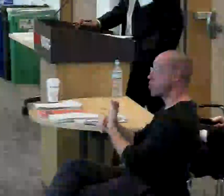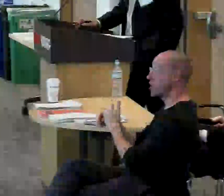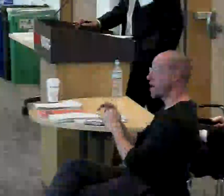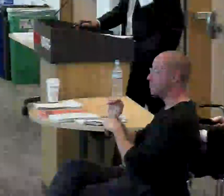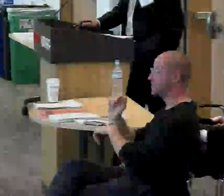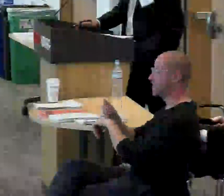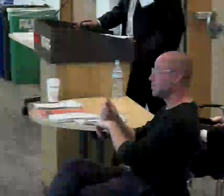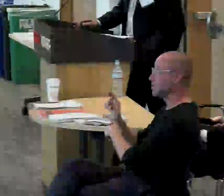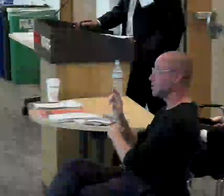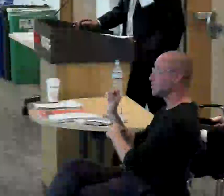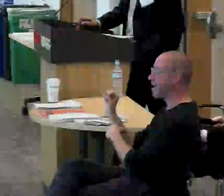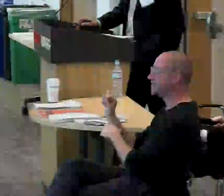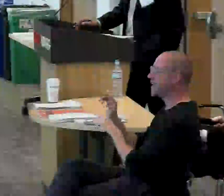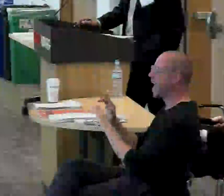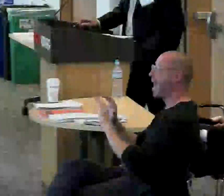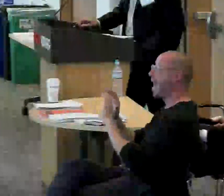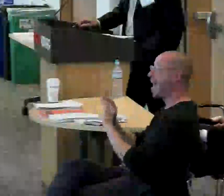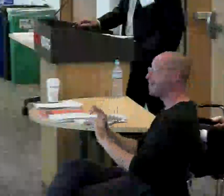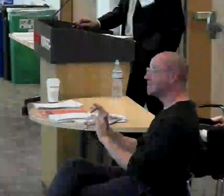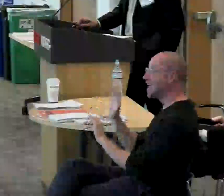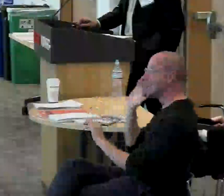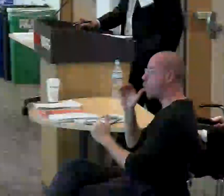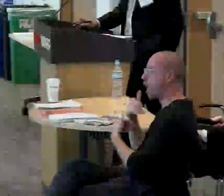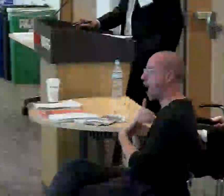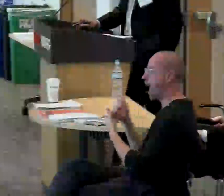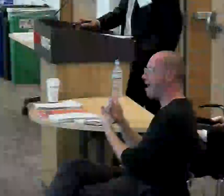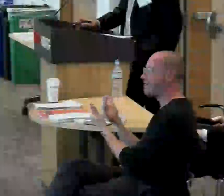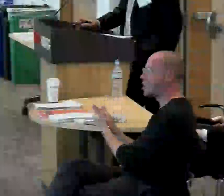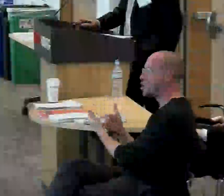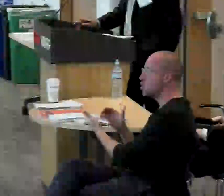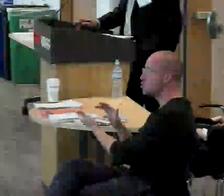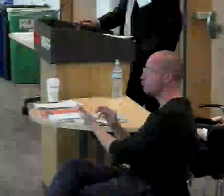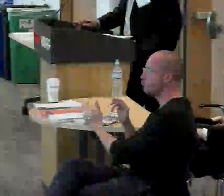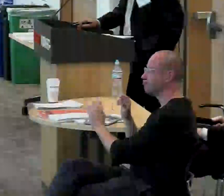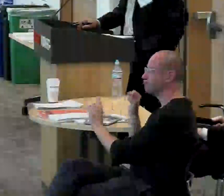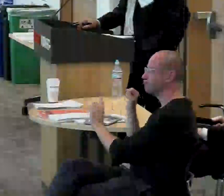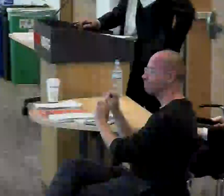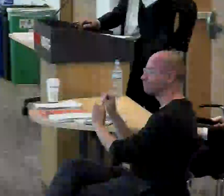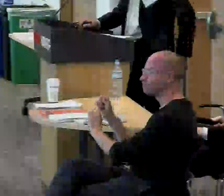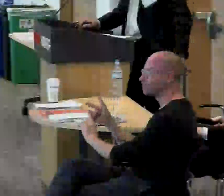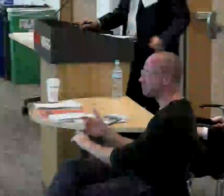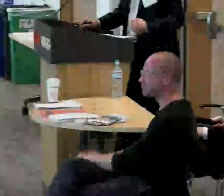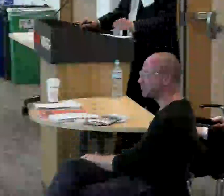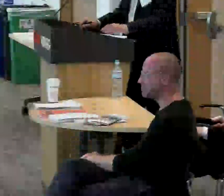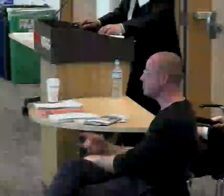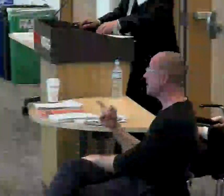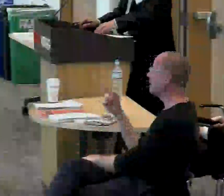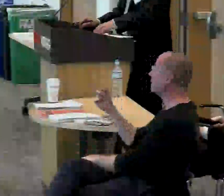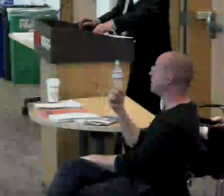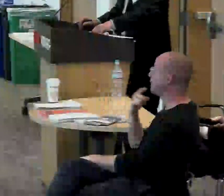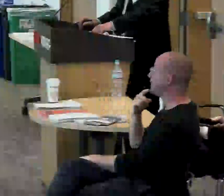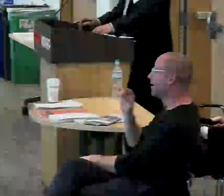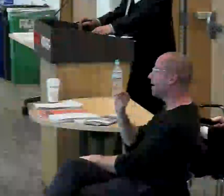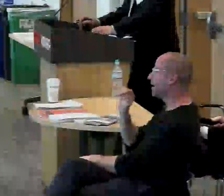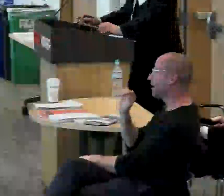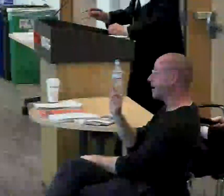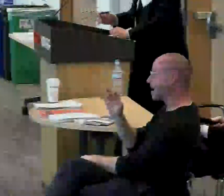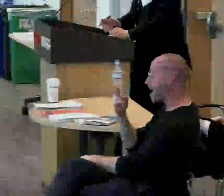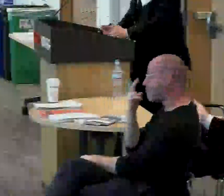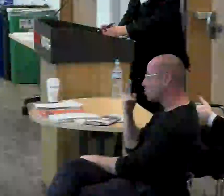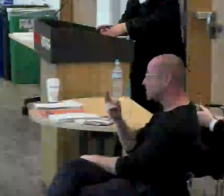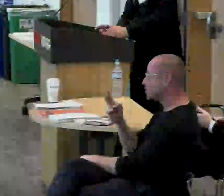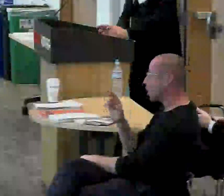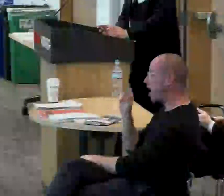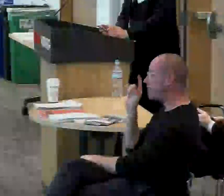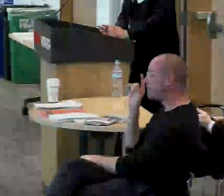predatory shadow lurking somewhere, it feels like. Yes. And if we do see like fake GoFundMe,